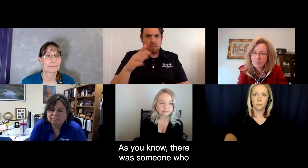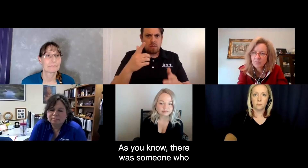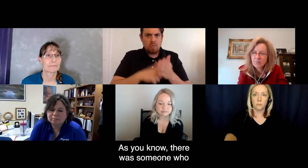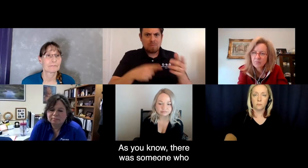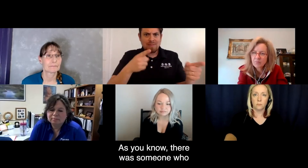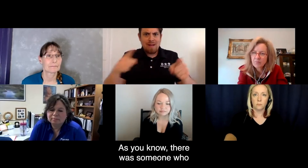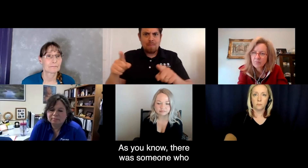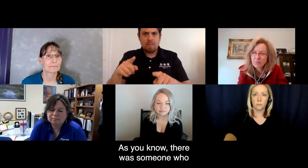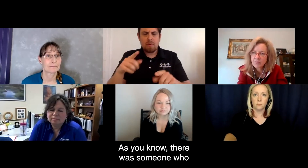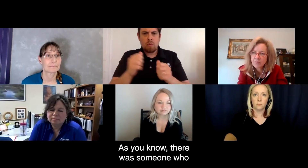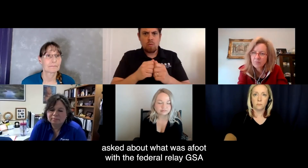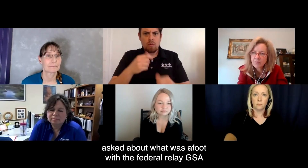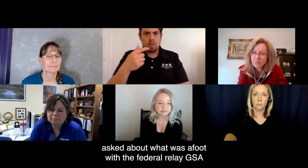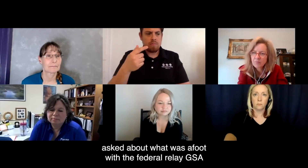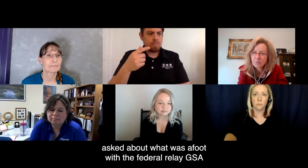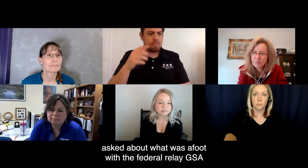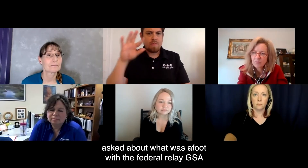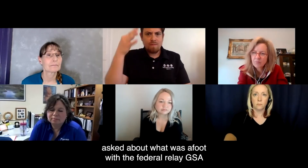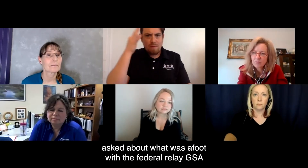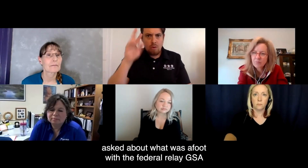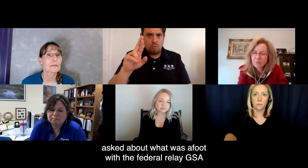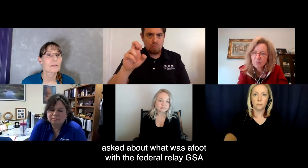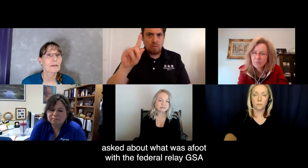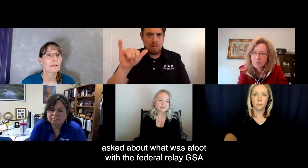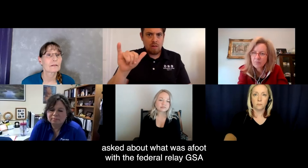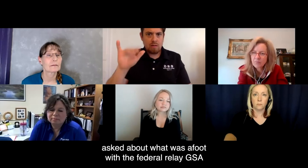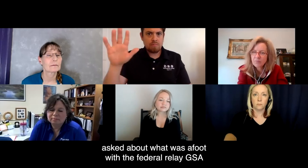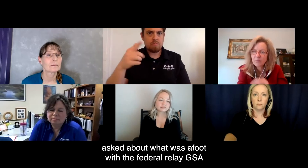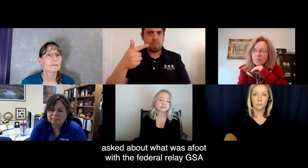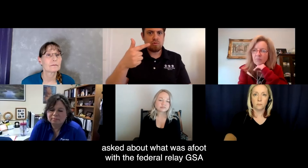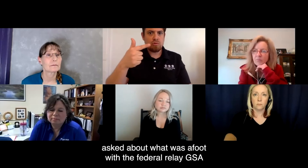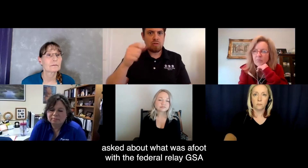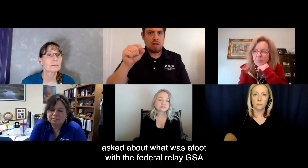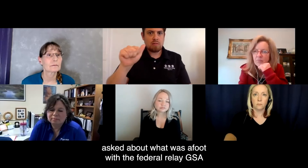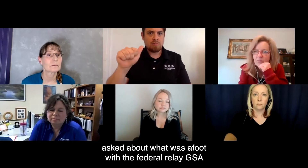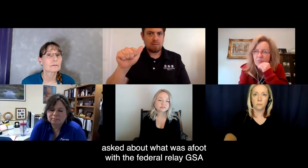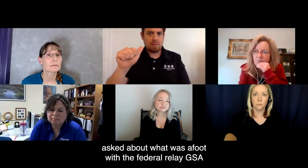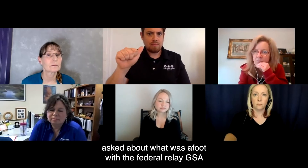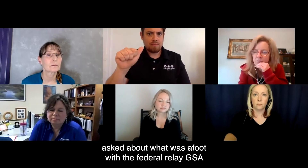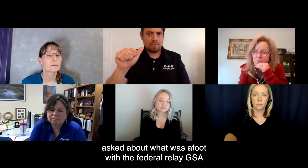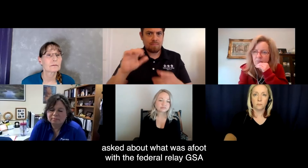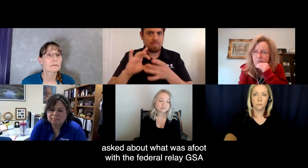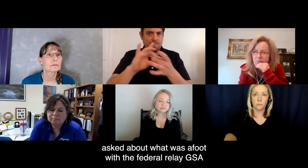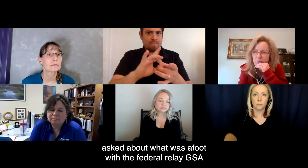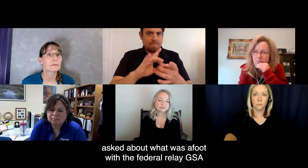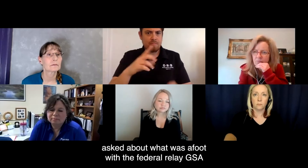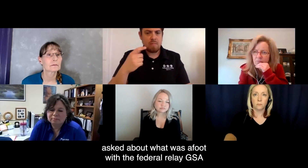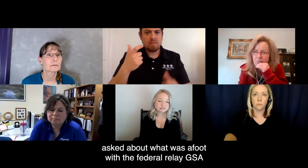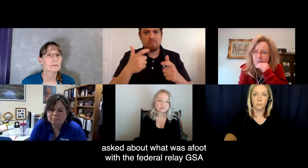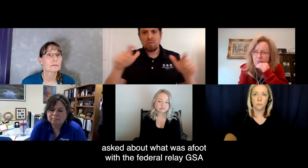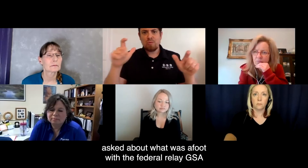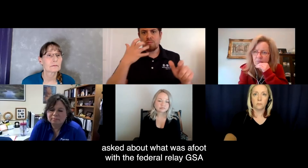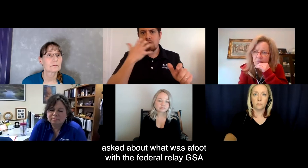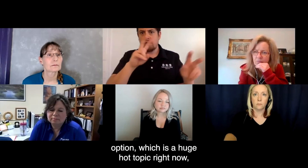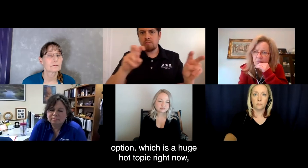As you know, there was someone who asked about what was afoot with the federal relay